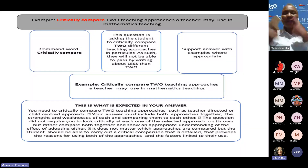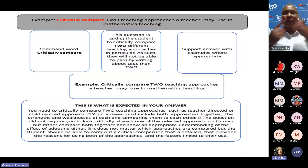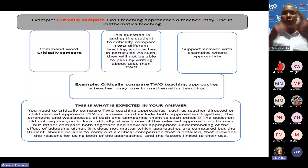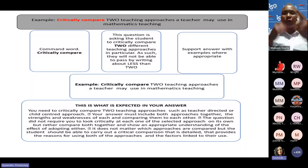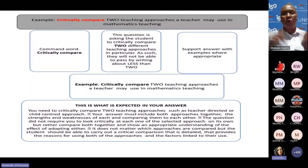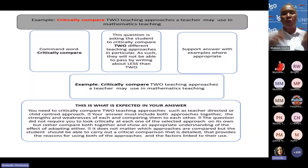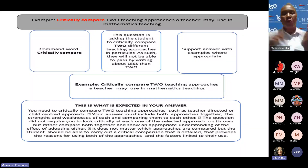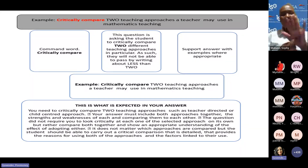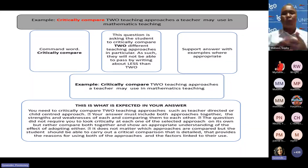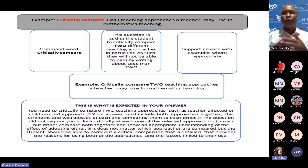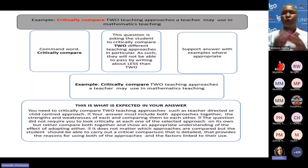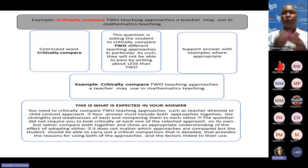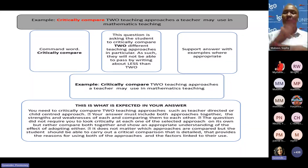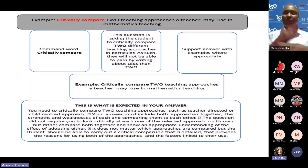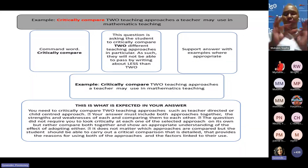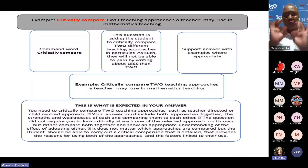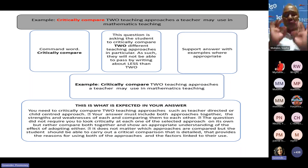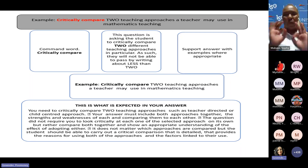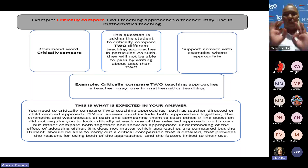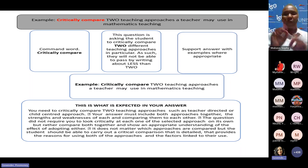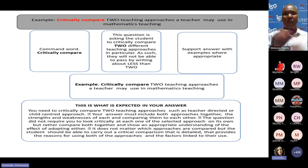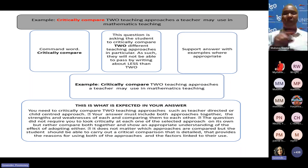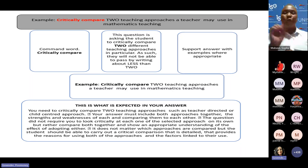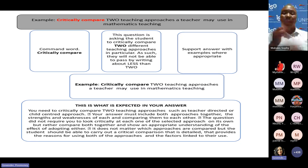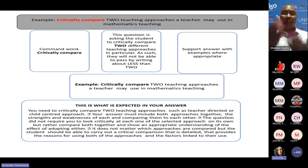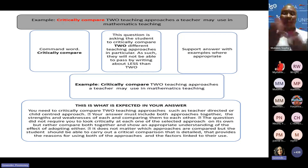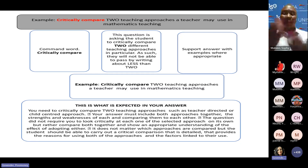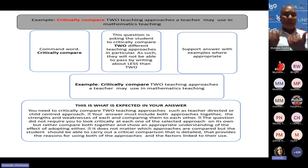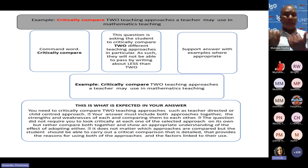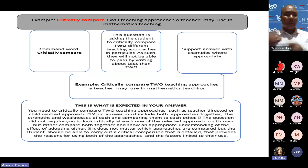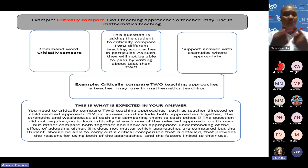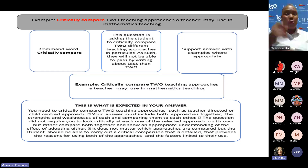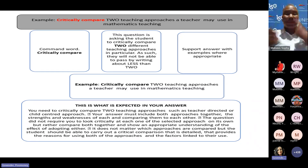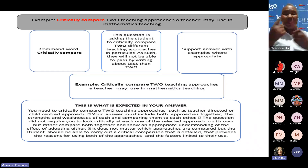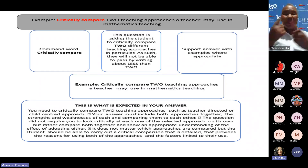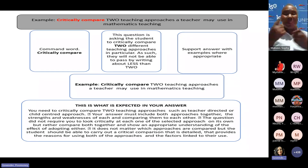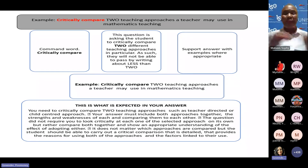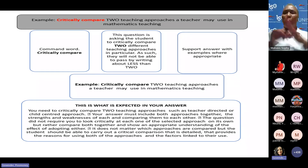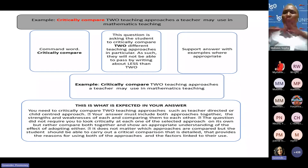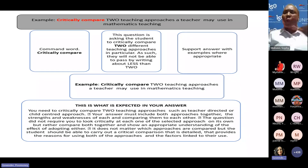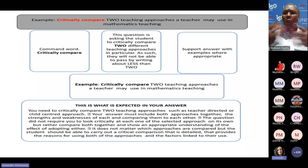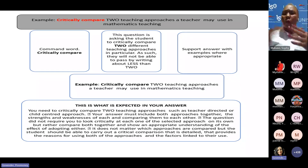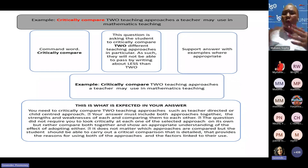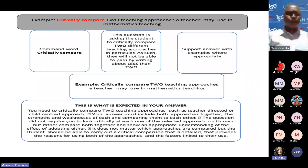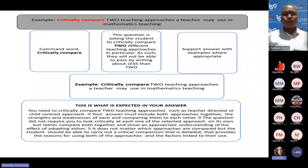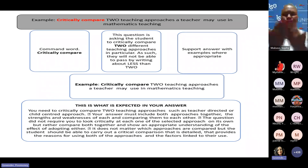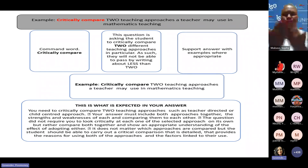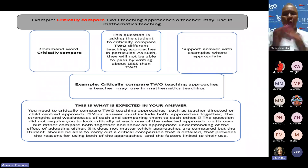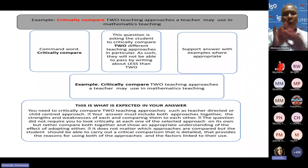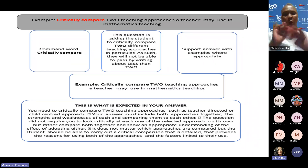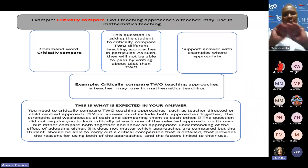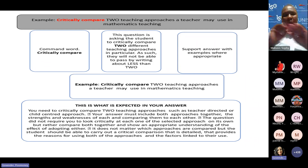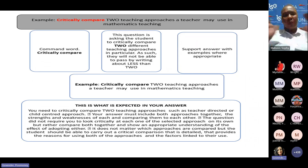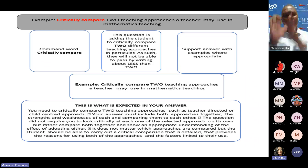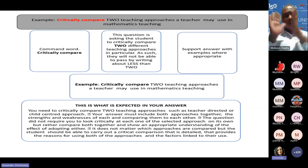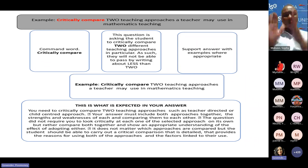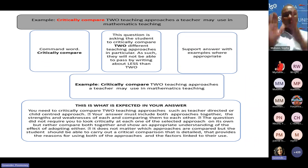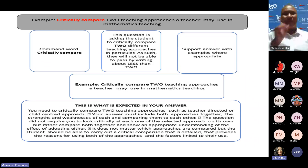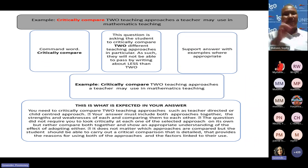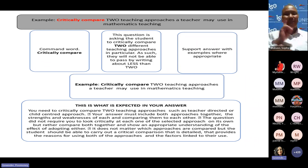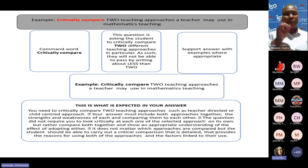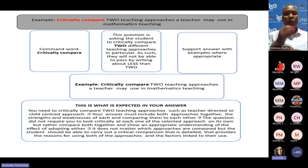Right, so this is what is expected in your answer. You need to critically compare two teaching approaches, such as a teacher-directed or